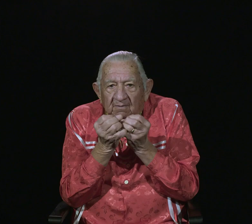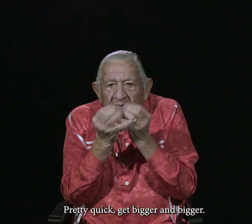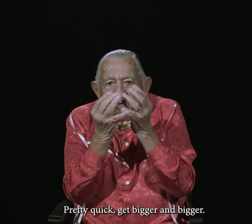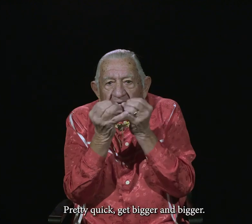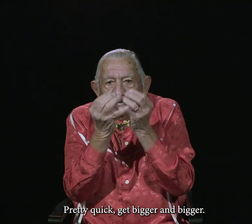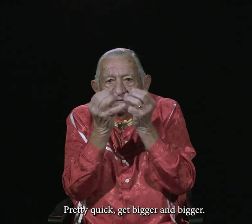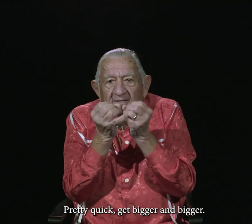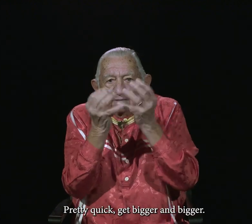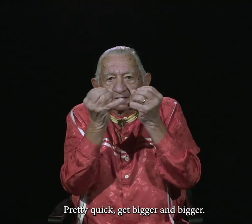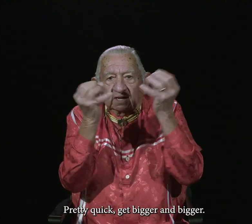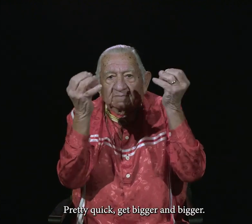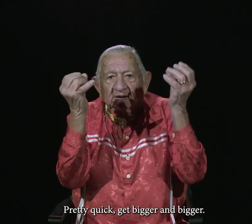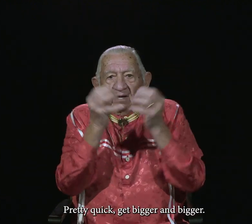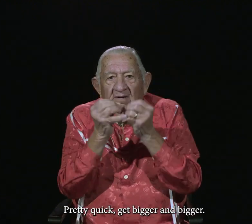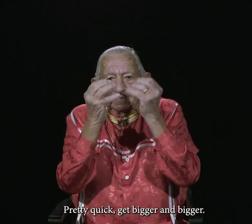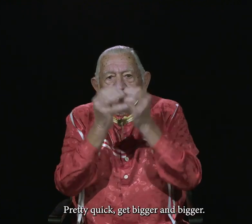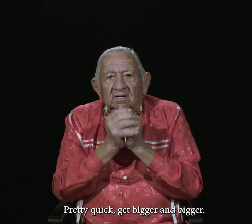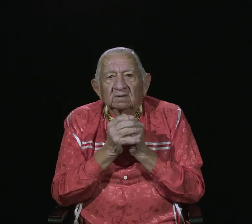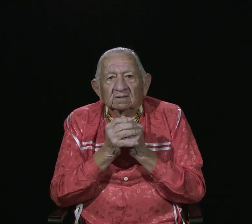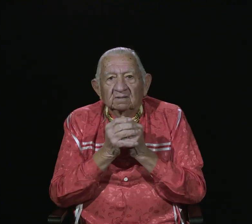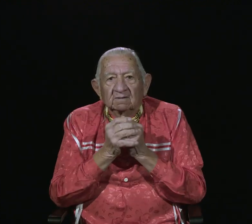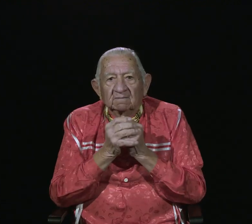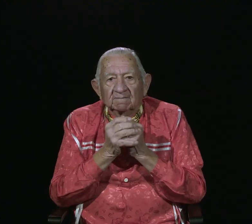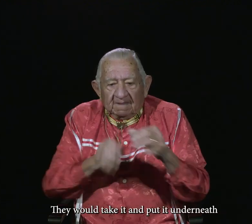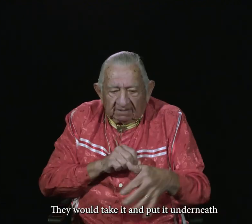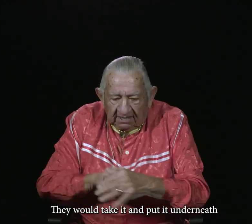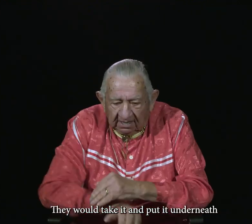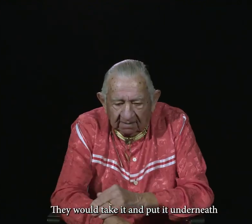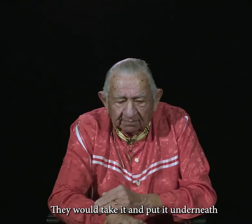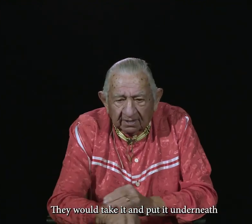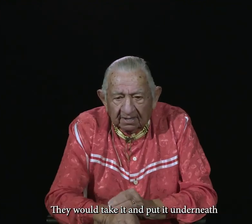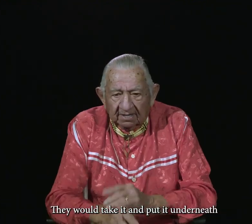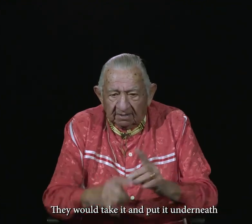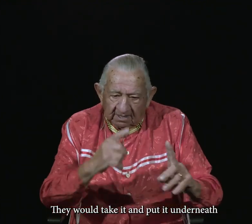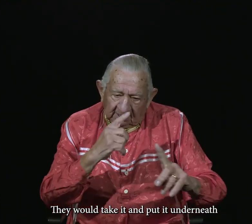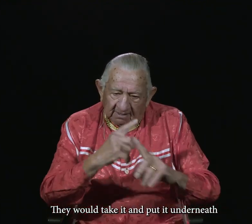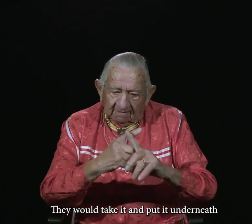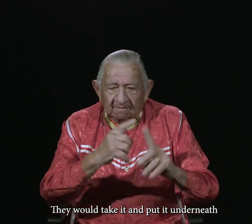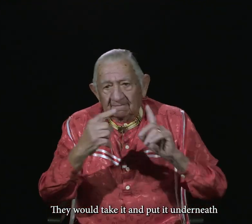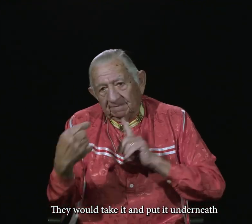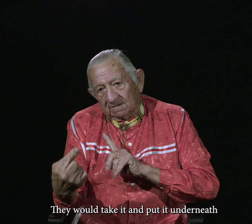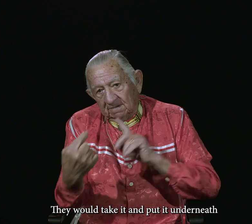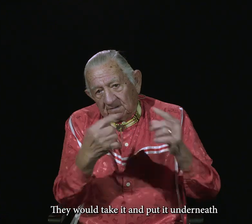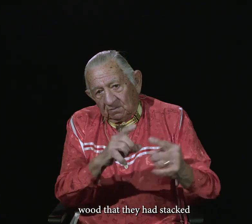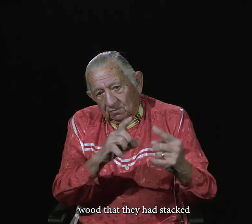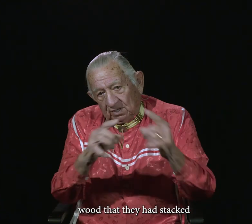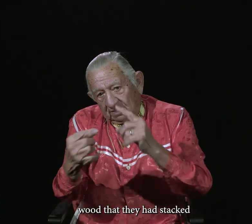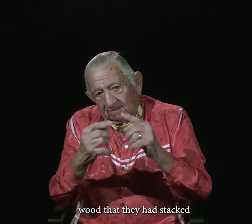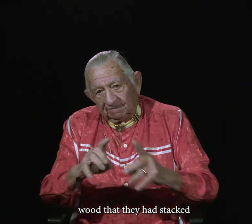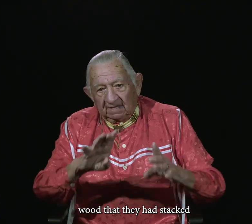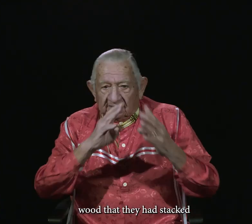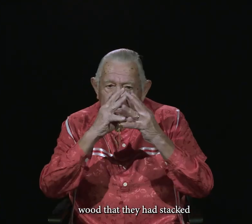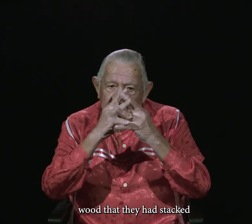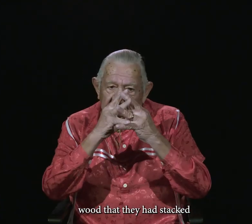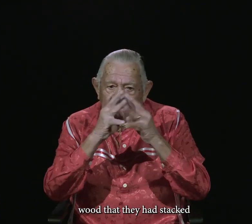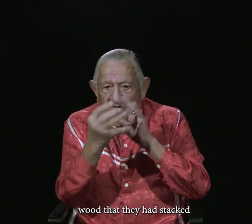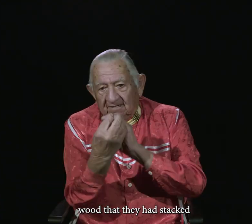Pretty quick. Get bigger and bigger. They would take it and put it underneath wood that they had stacked.